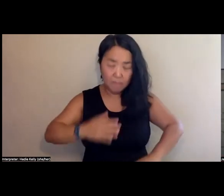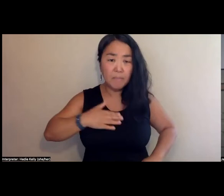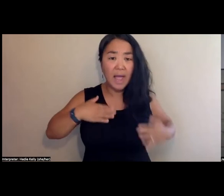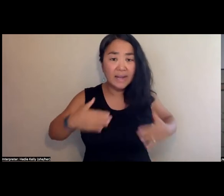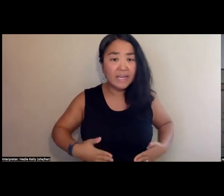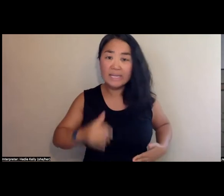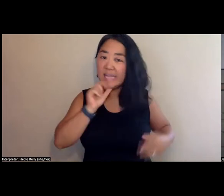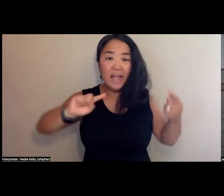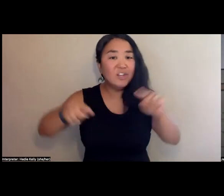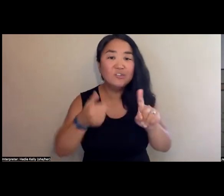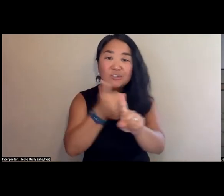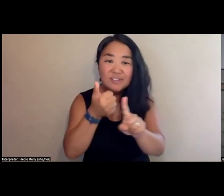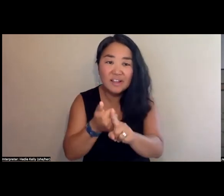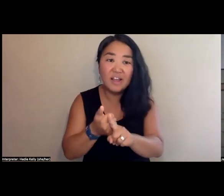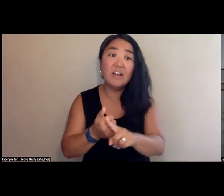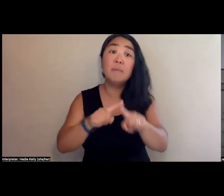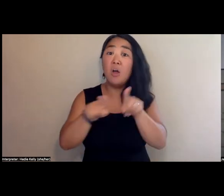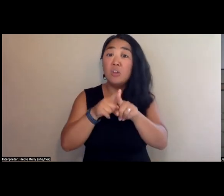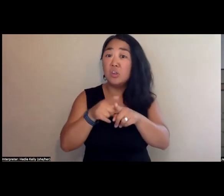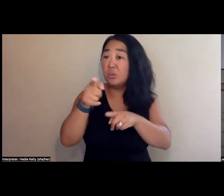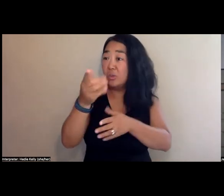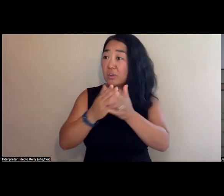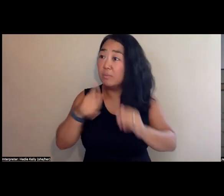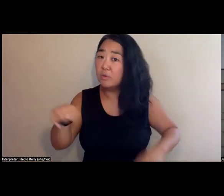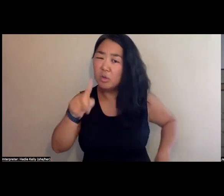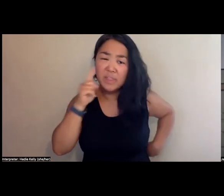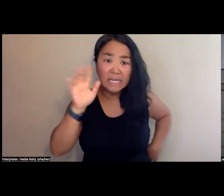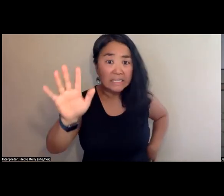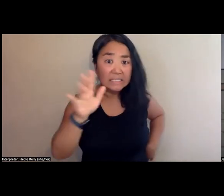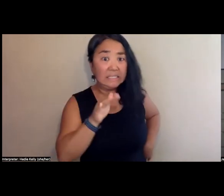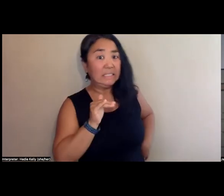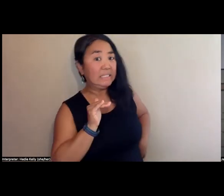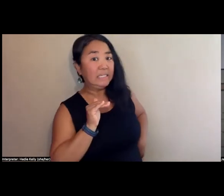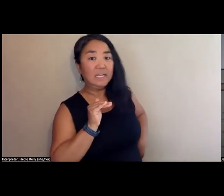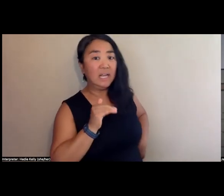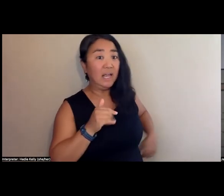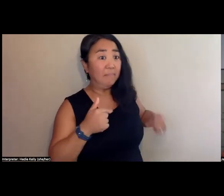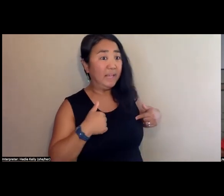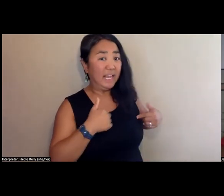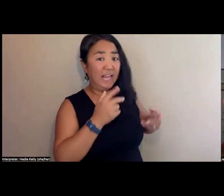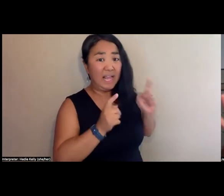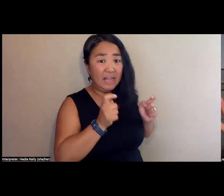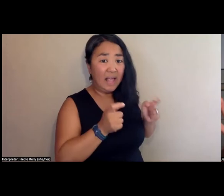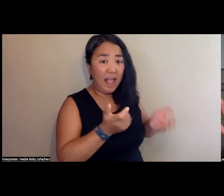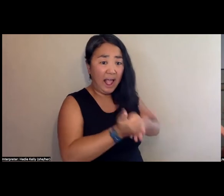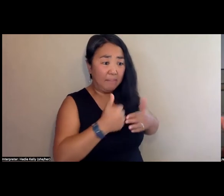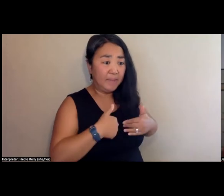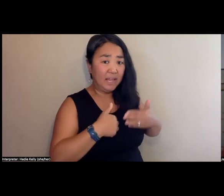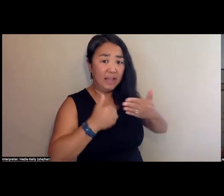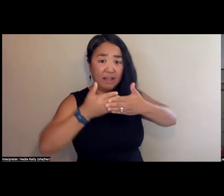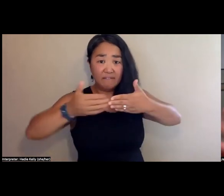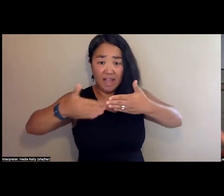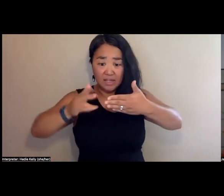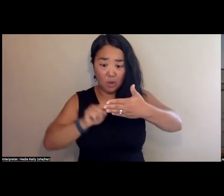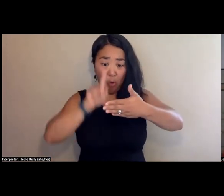To that end, if you are a person who maybe cringed a little bit when you heard something about weight, having people help me over a fence, we operate with what we